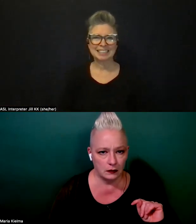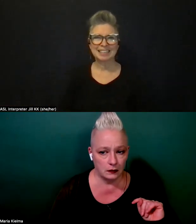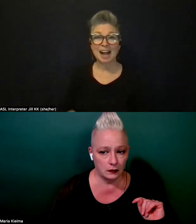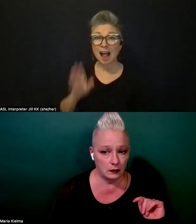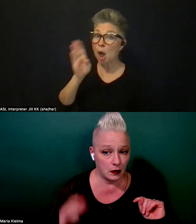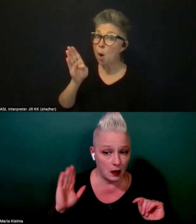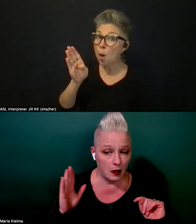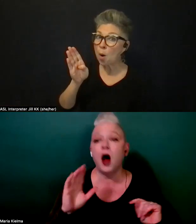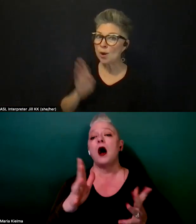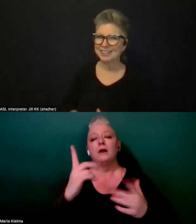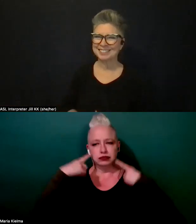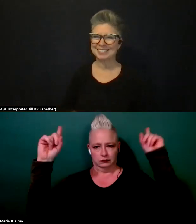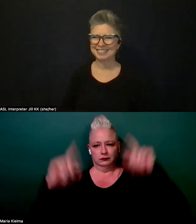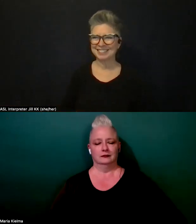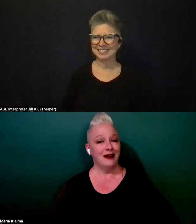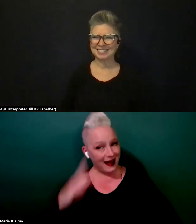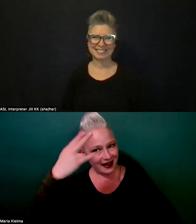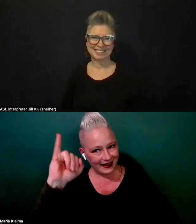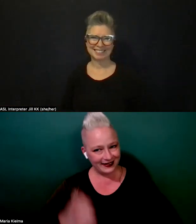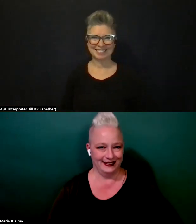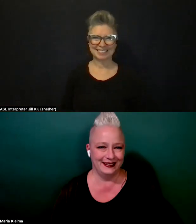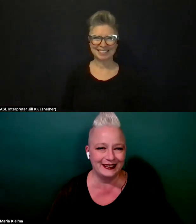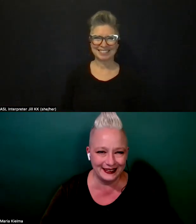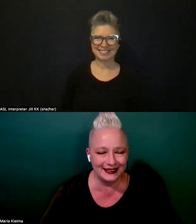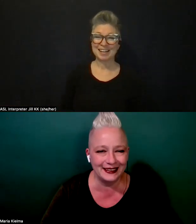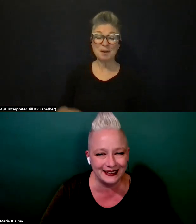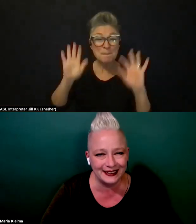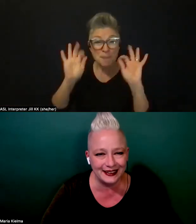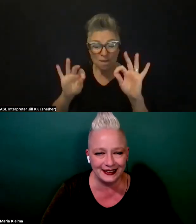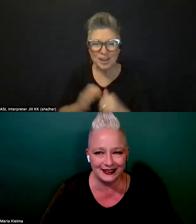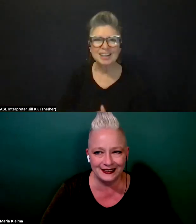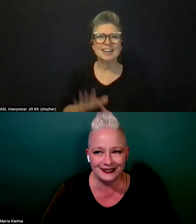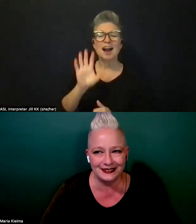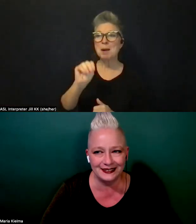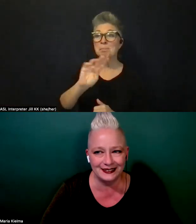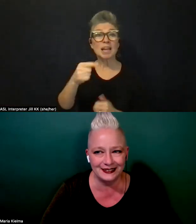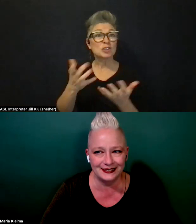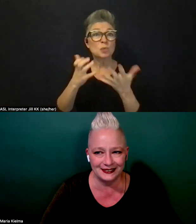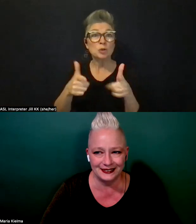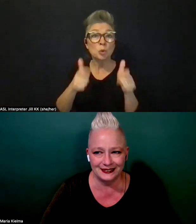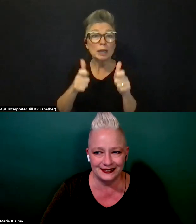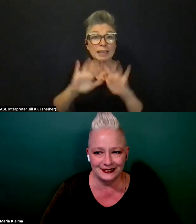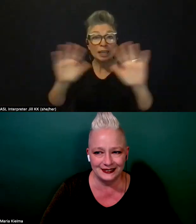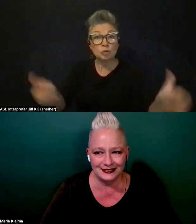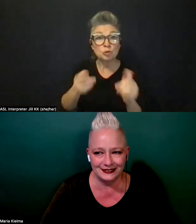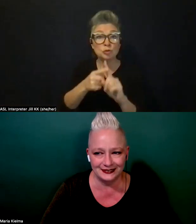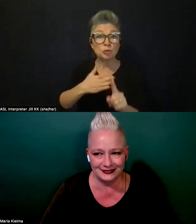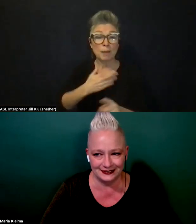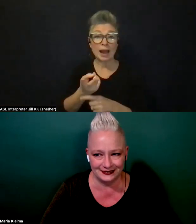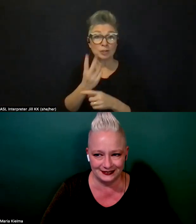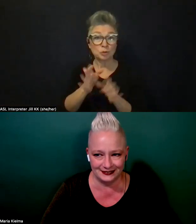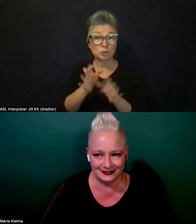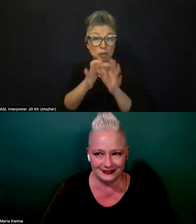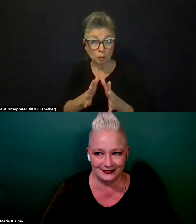Hello. Oh, there we go. Hi. Perfect. I just wanted to quickly introduce you to my interpreter. The